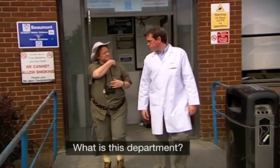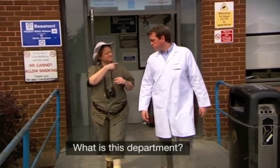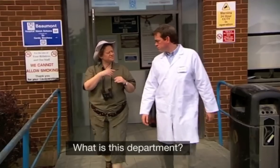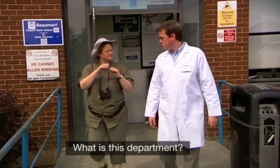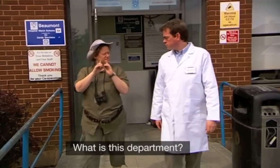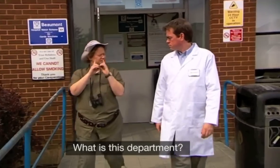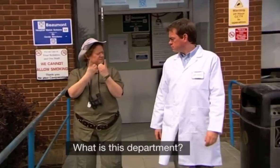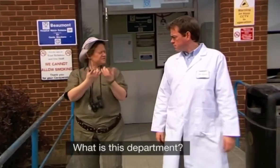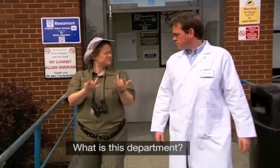What is this department?